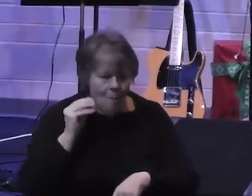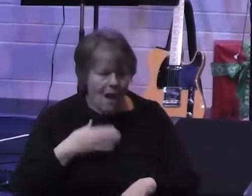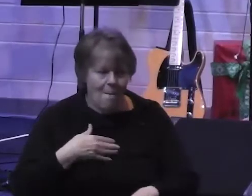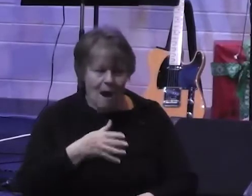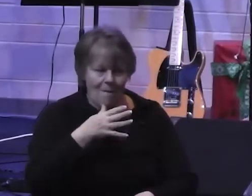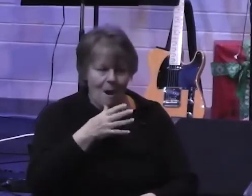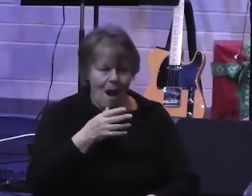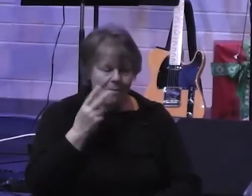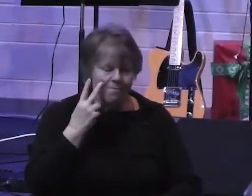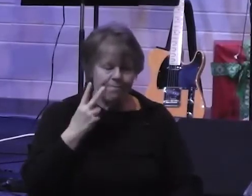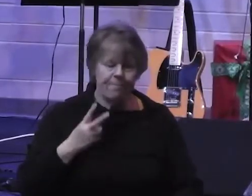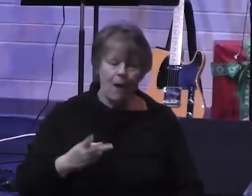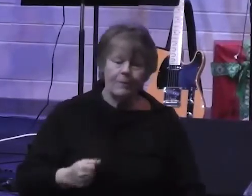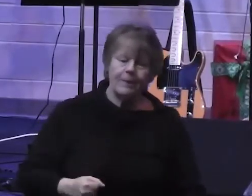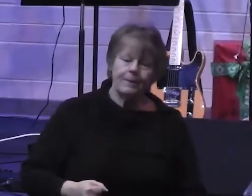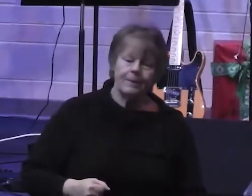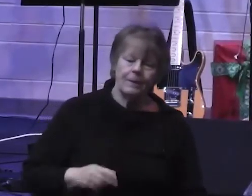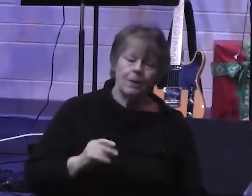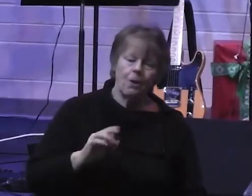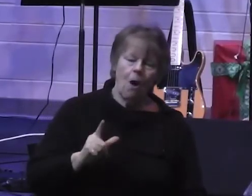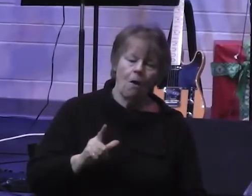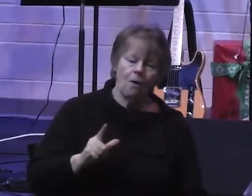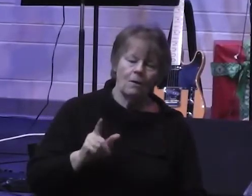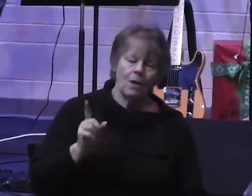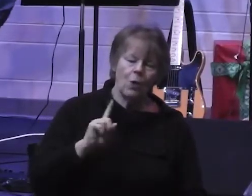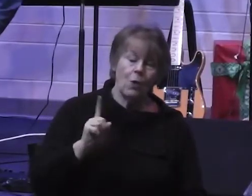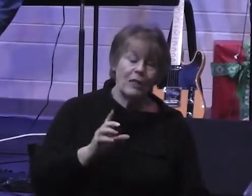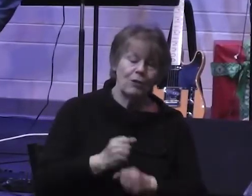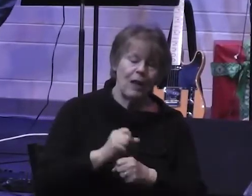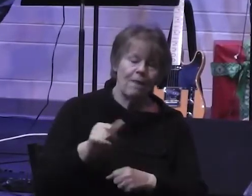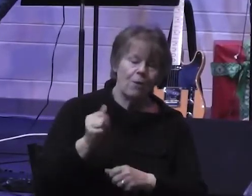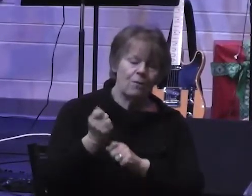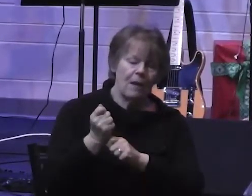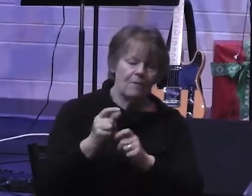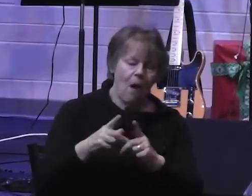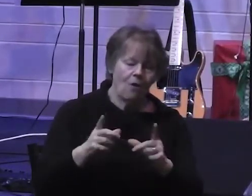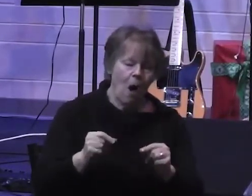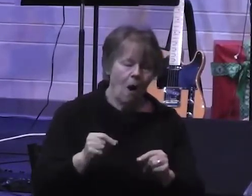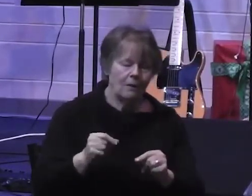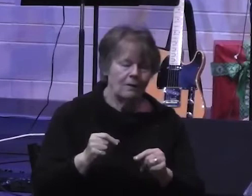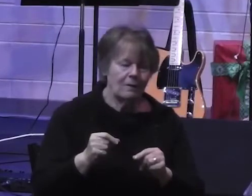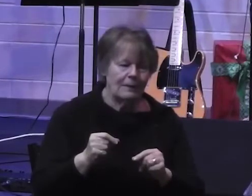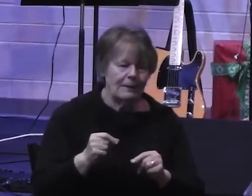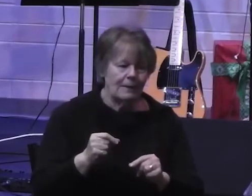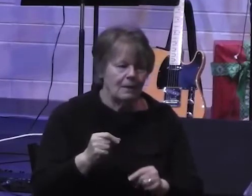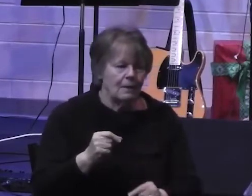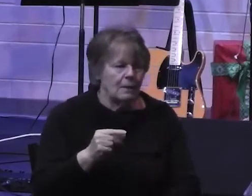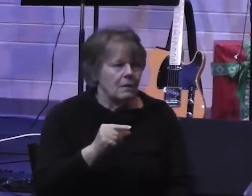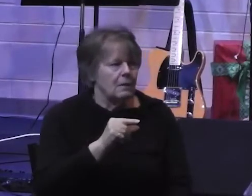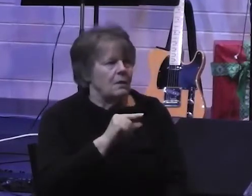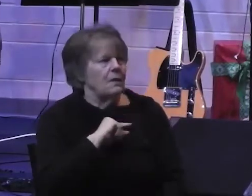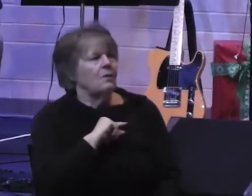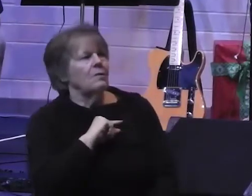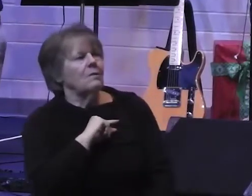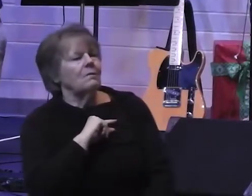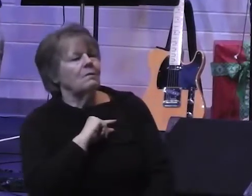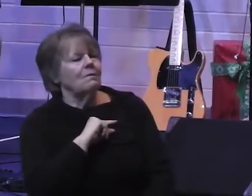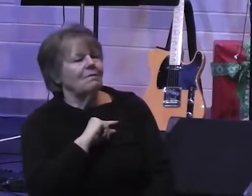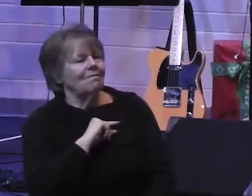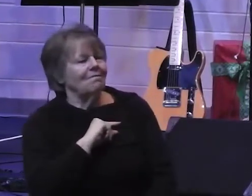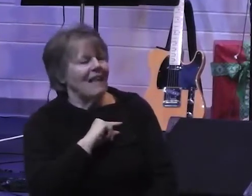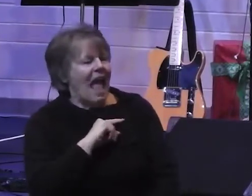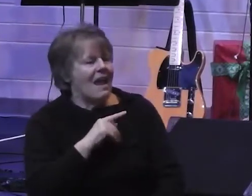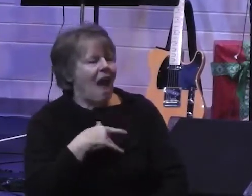she looked at me and said, Carl, where'd you get those baseball cards? Suddenly, I felt guilt, and I